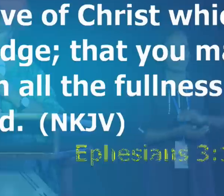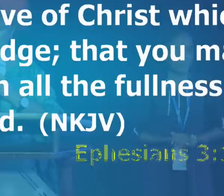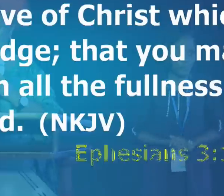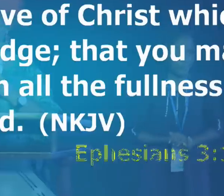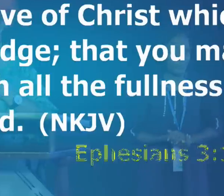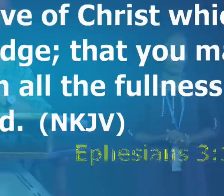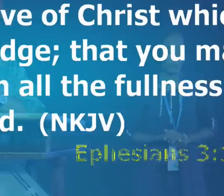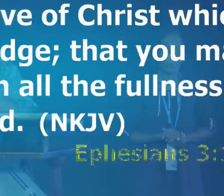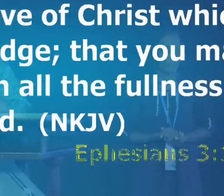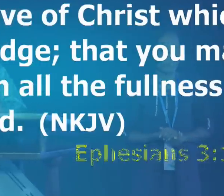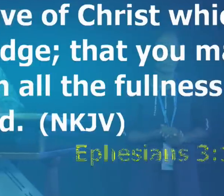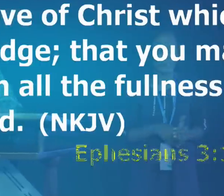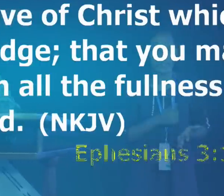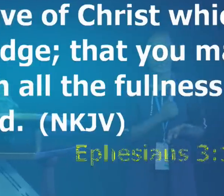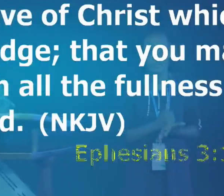Amen.